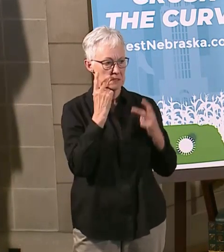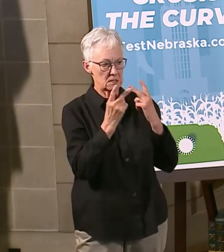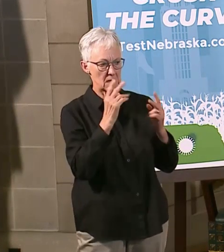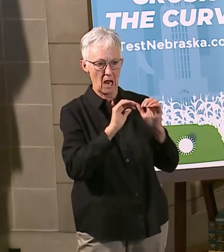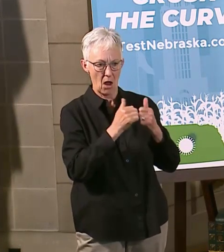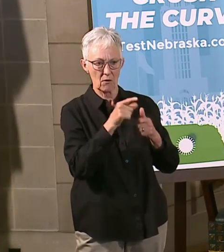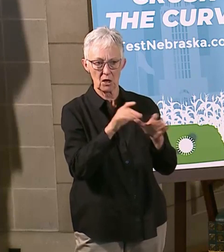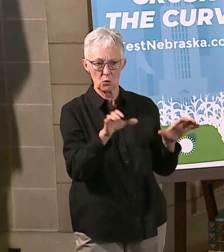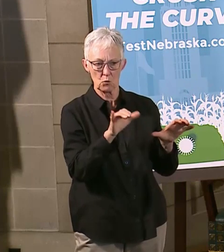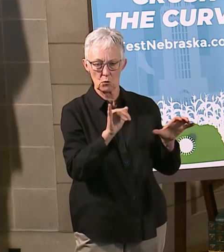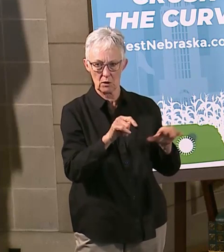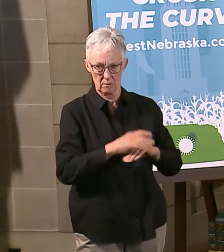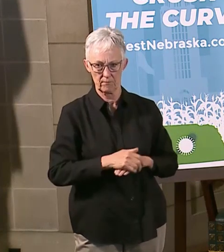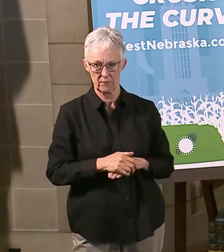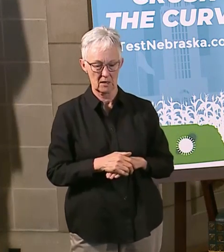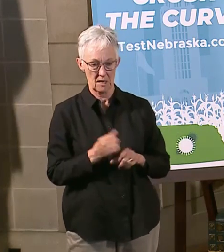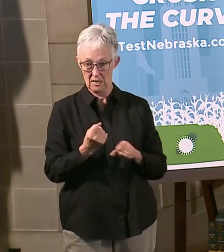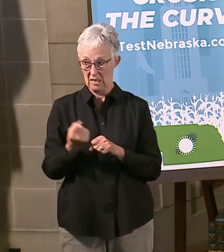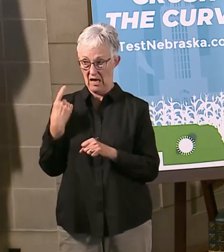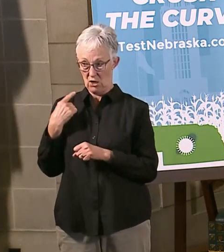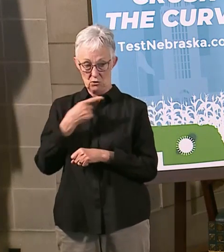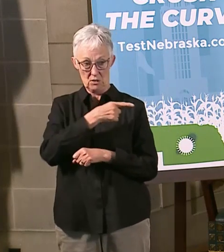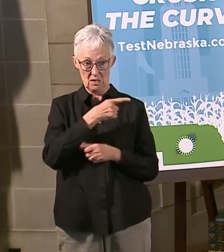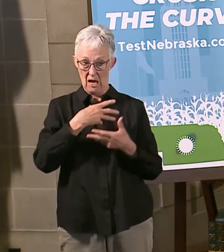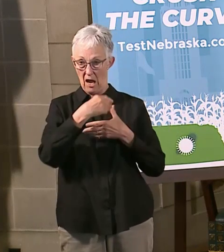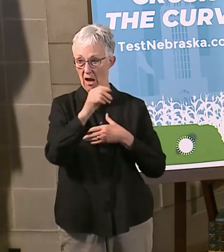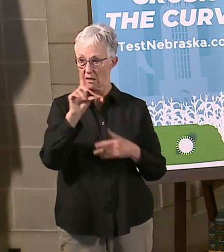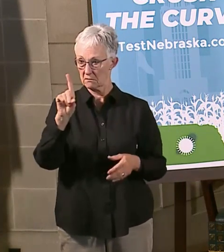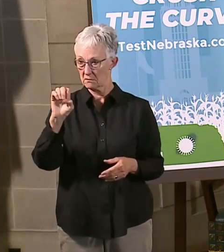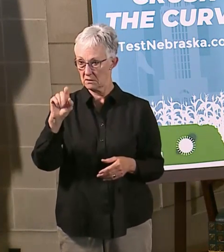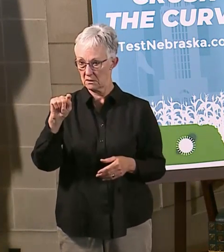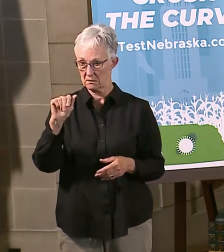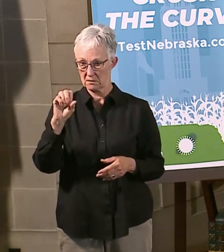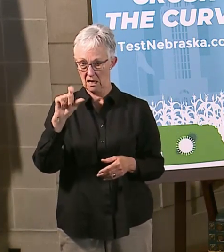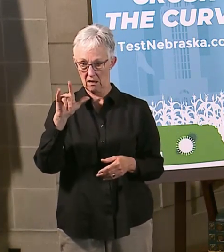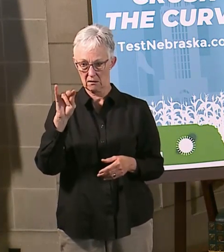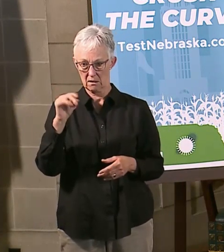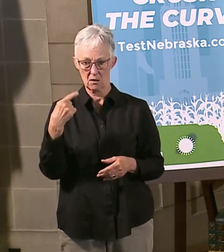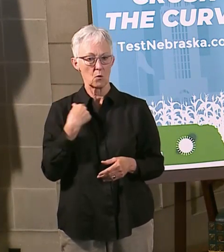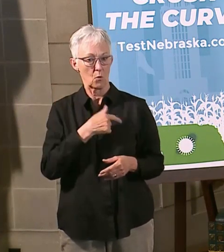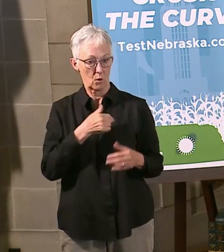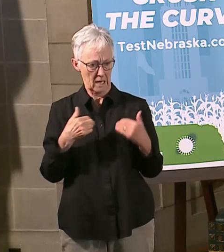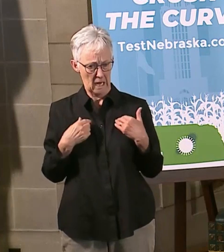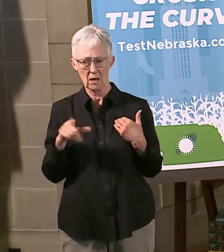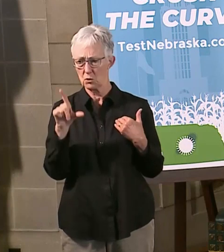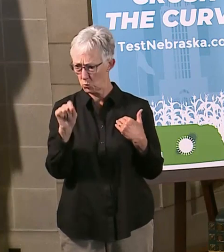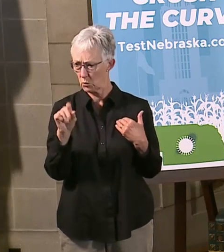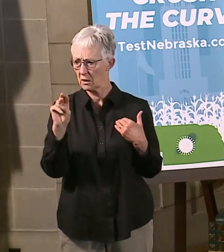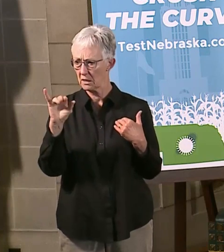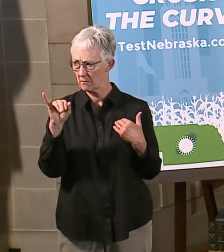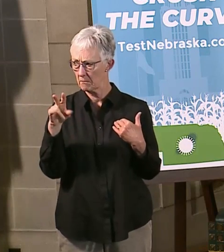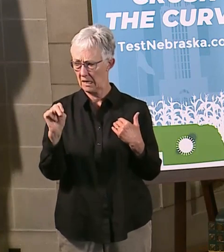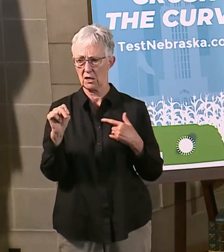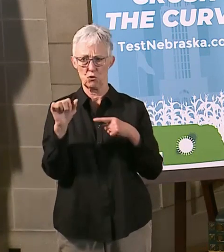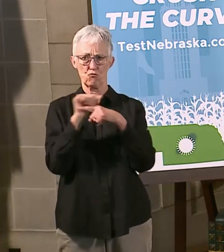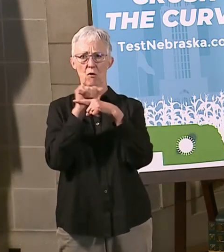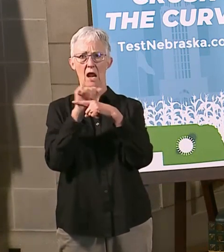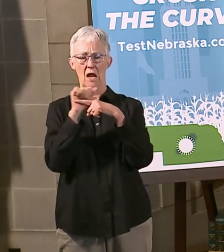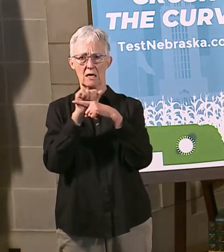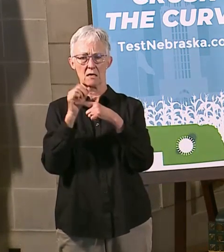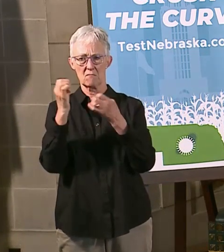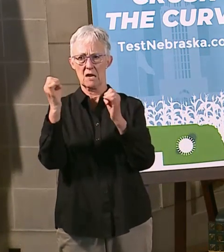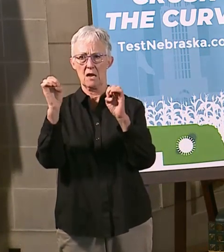20-minute safety training before we went out and detasseled. So I'm sure they're well aware of safety protocol. I know they are, and we'll work to